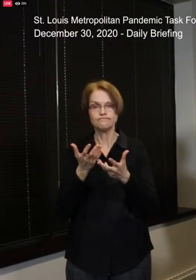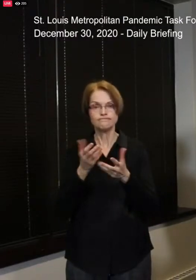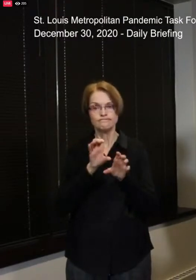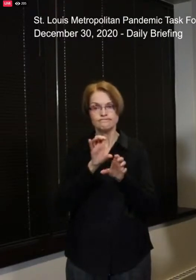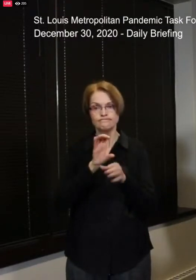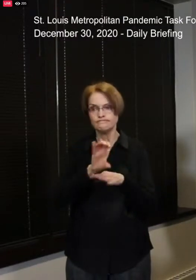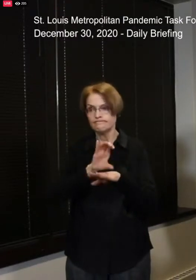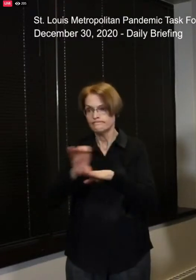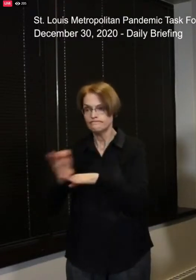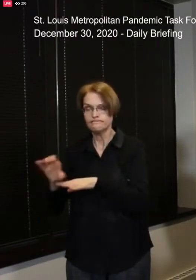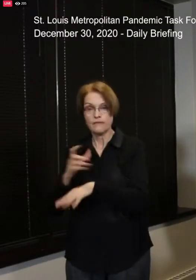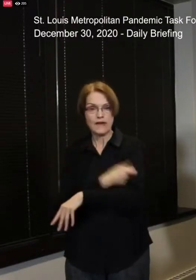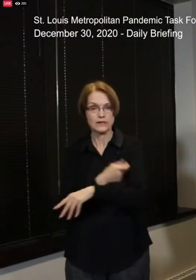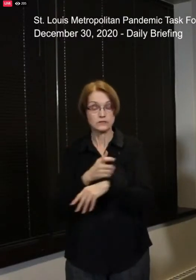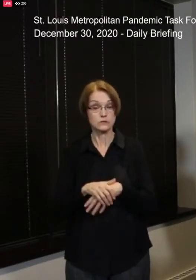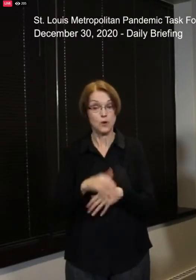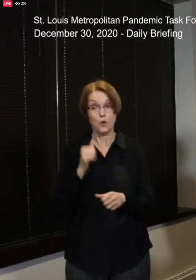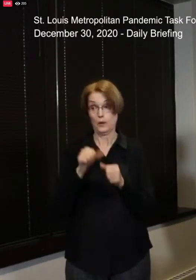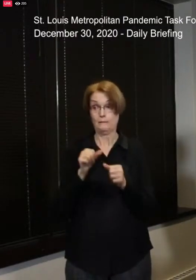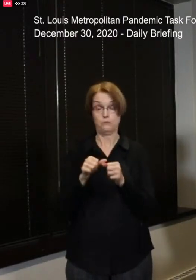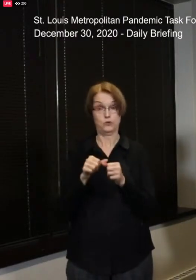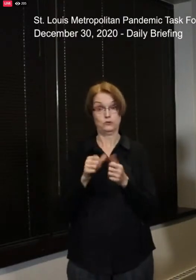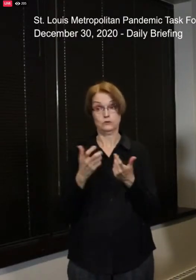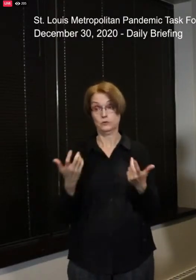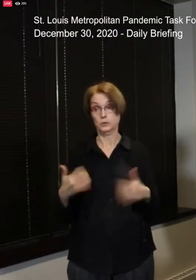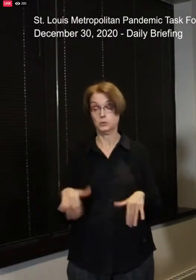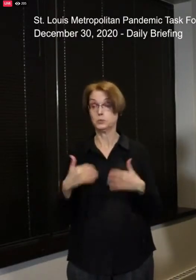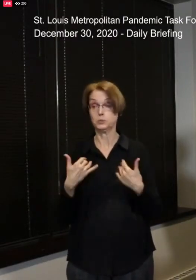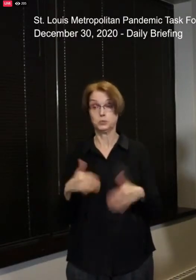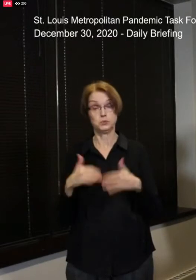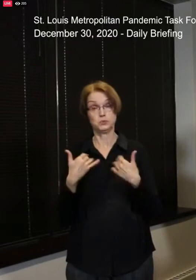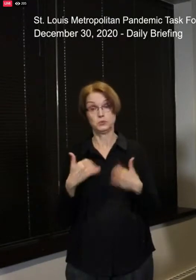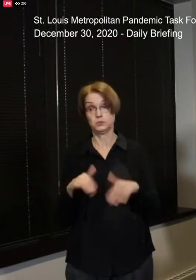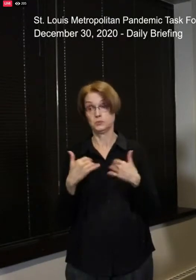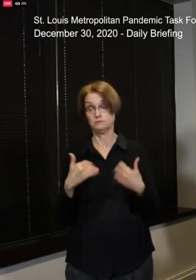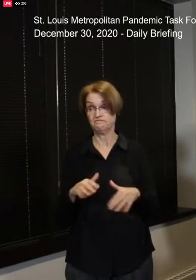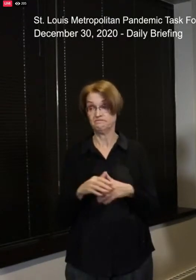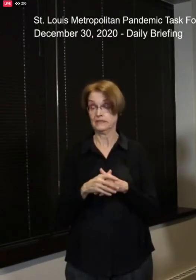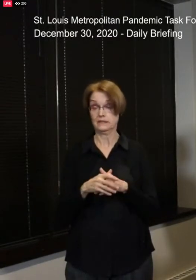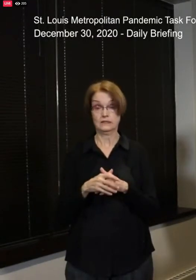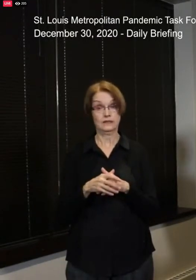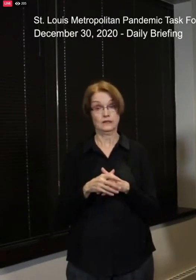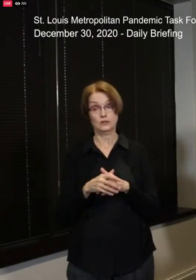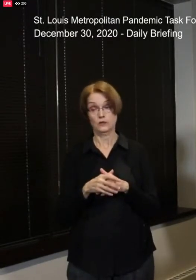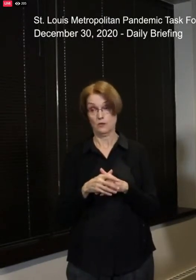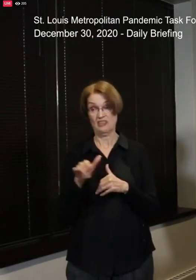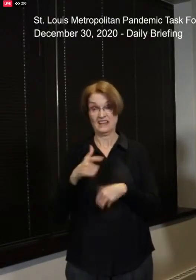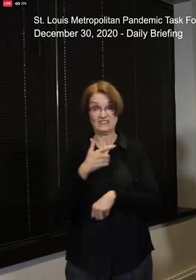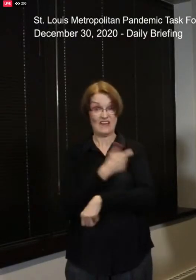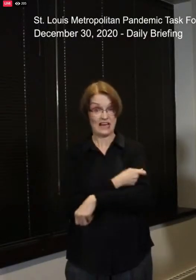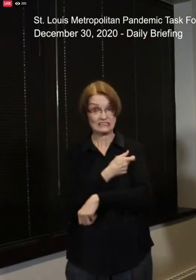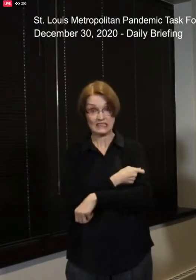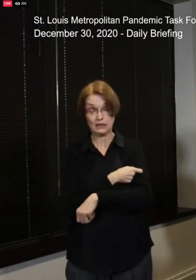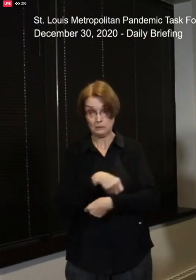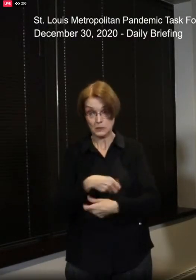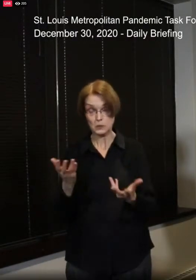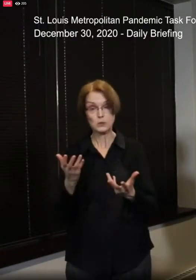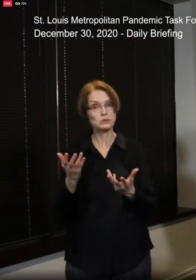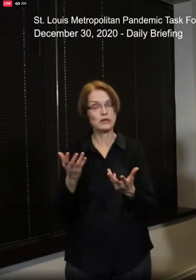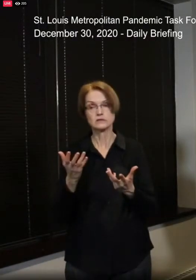that this is the biggest vaccination campaign really that this country has had to deal